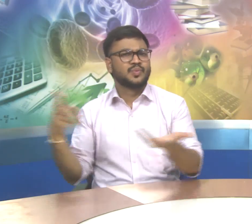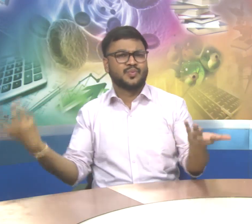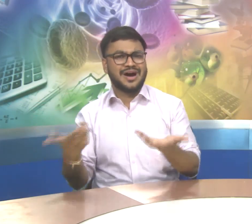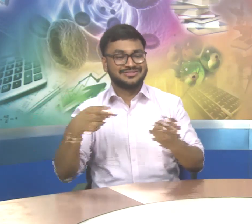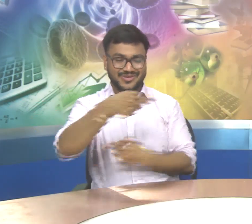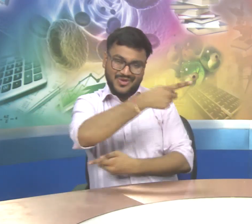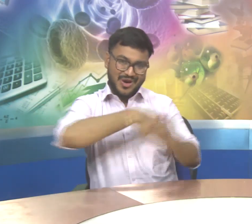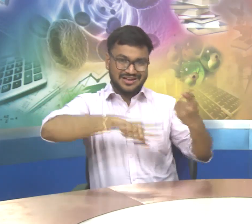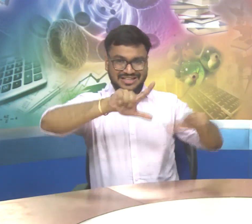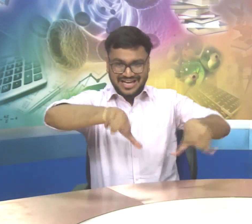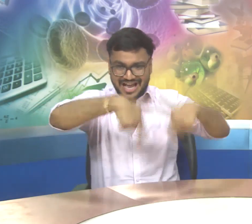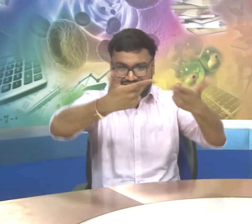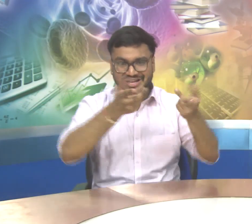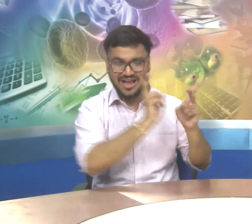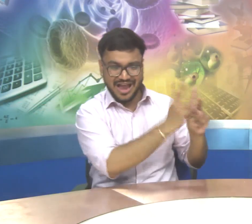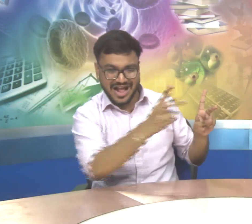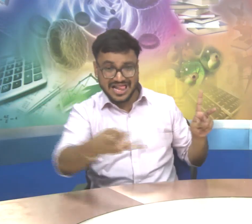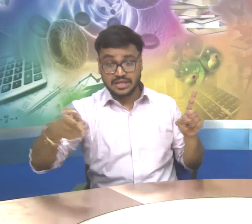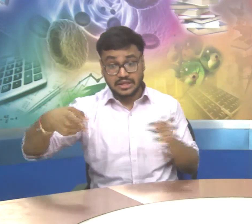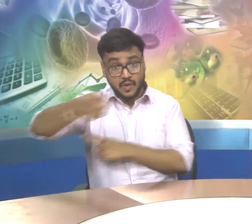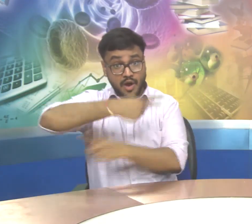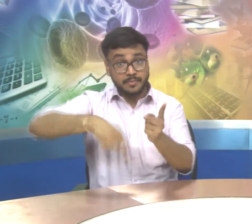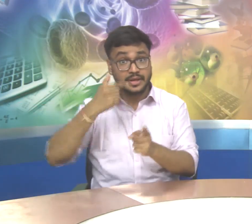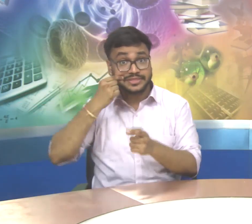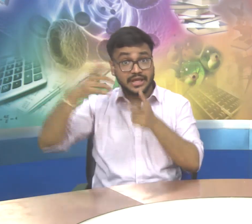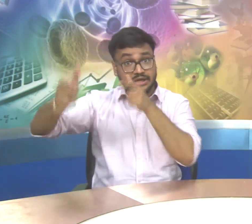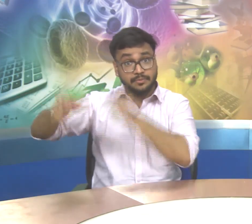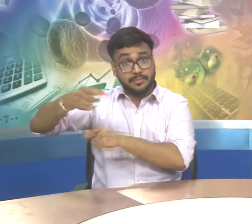daily needs, industries and developments.